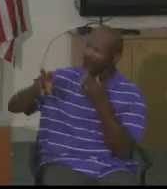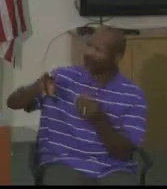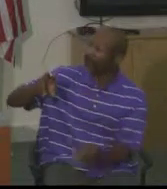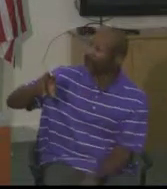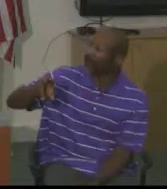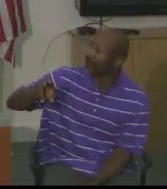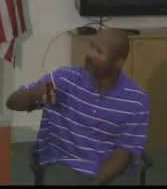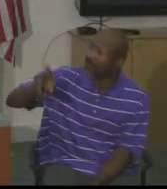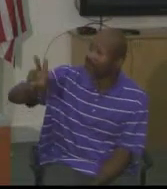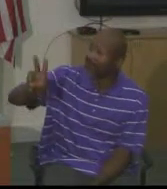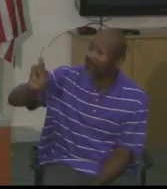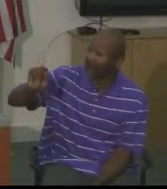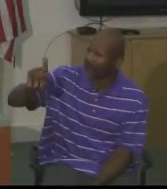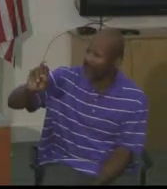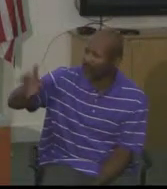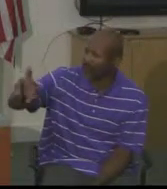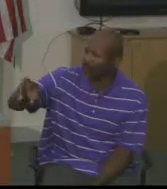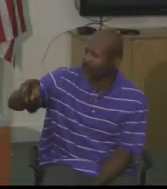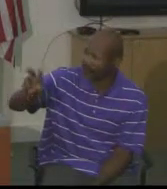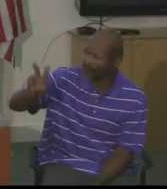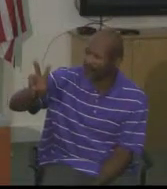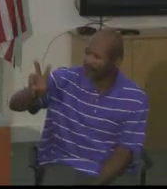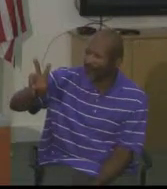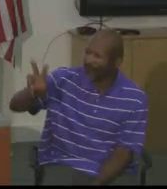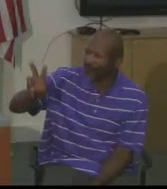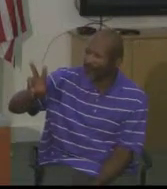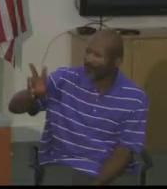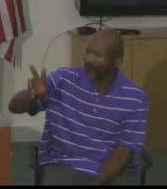Your name? Yeah, Victor. Victor.